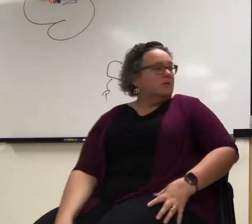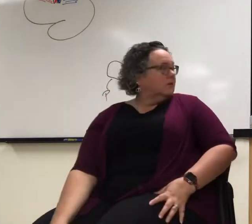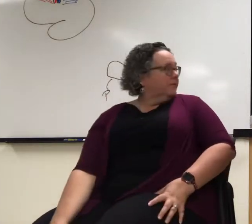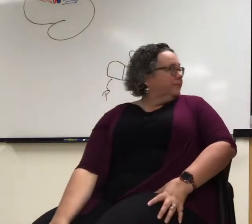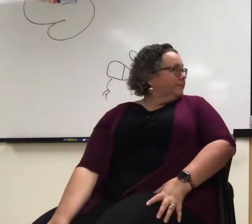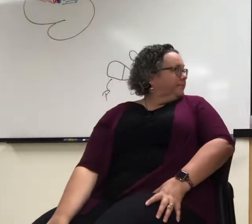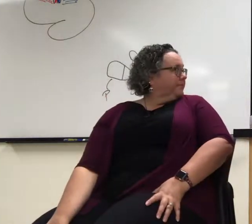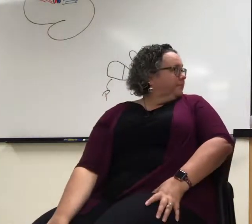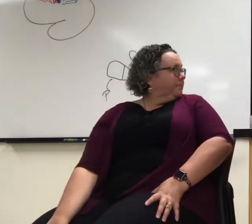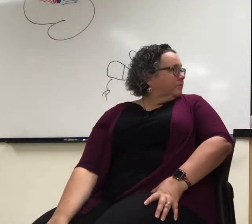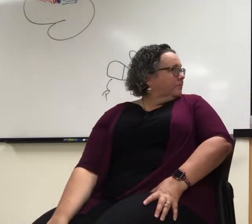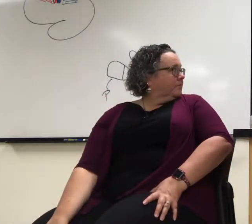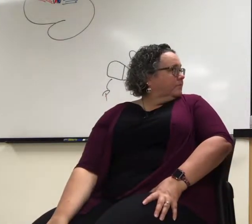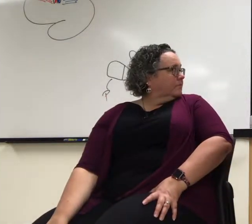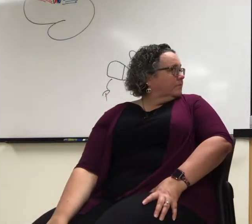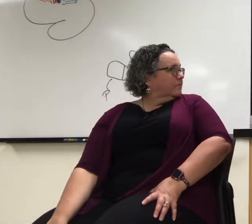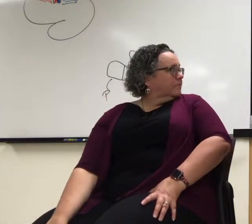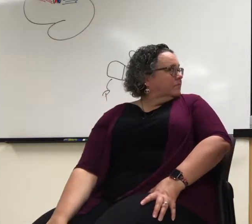the striatum.